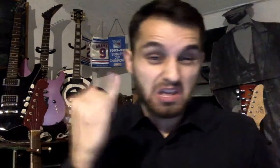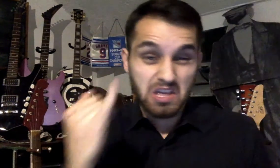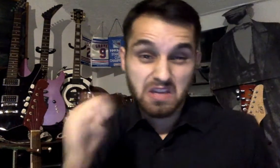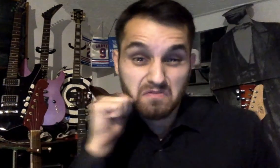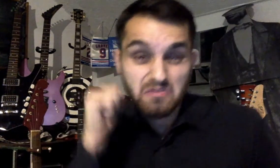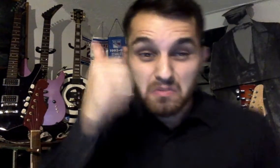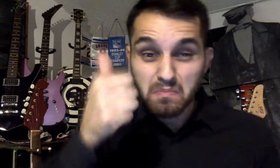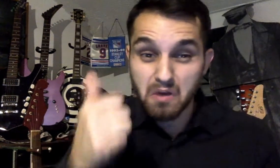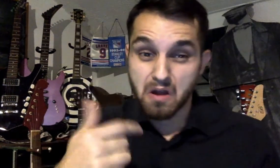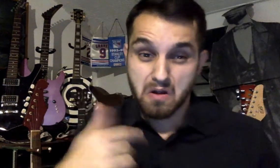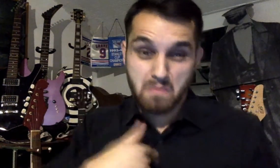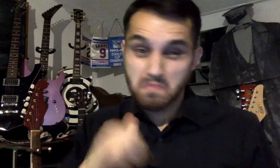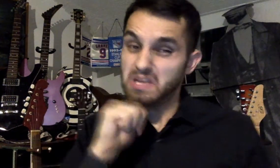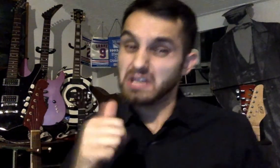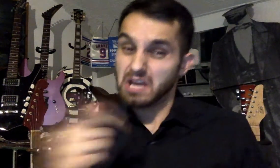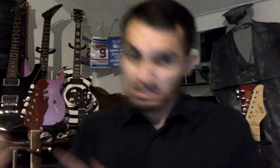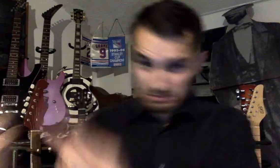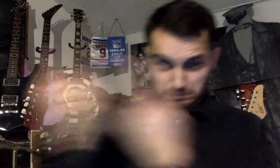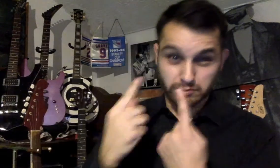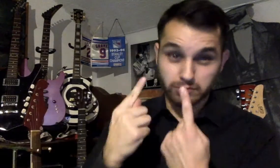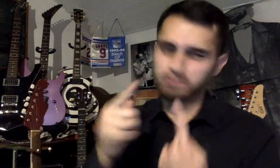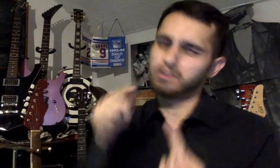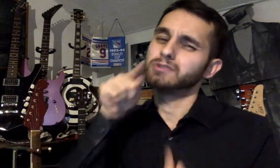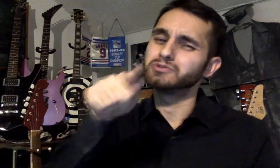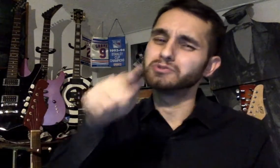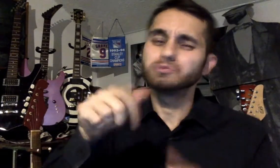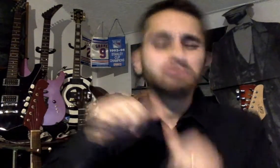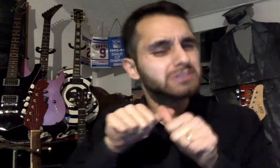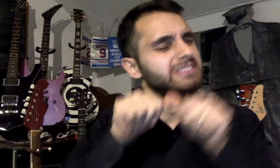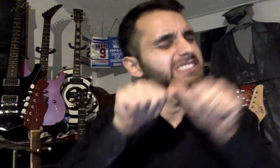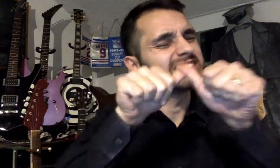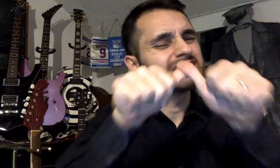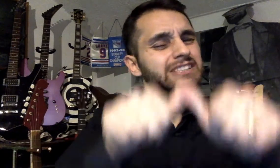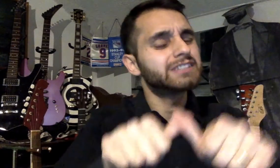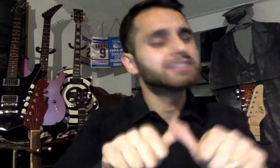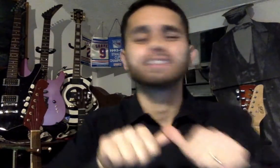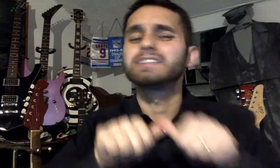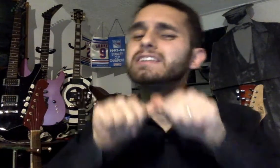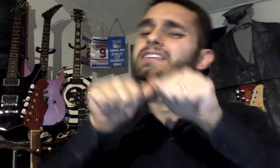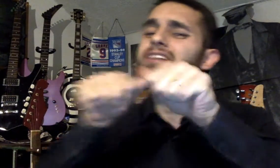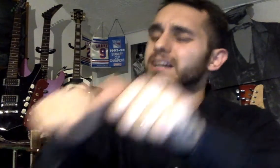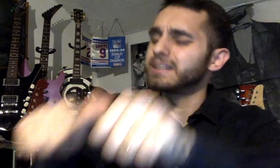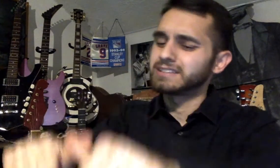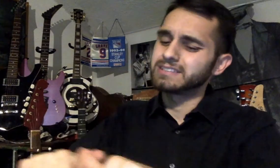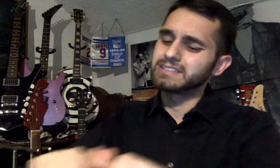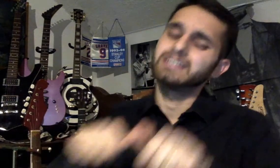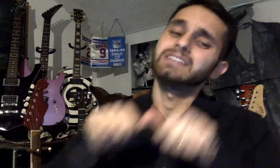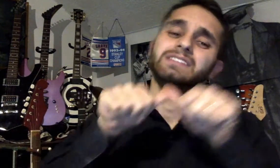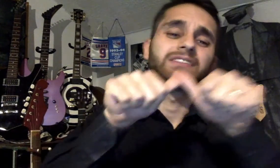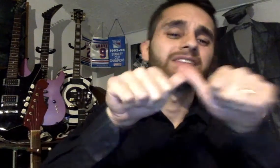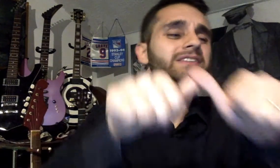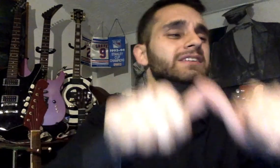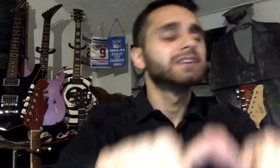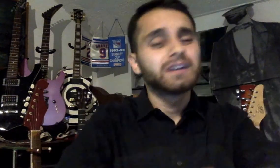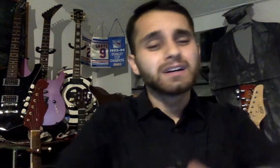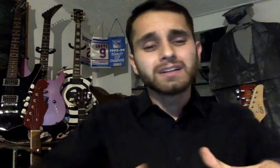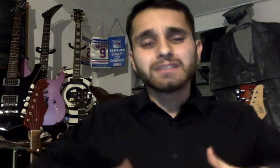not back again this time tomorrow. Carry on, carry on.